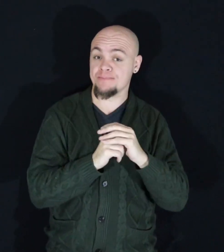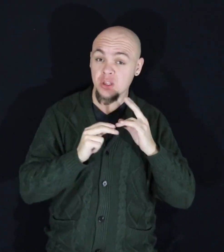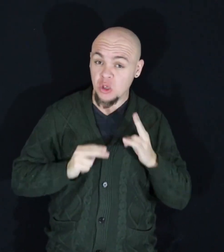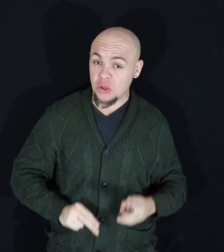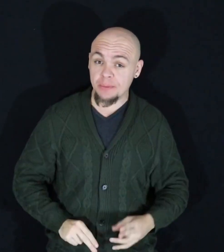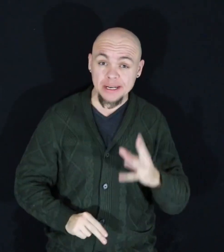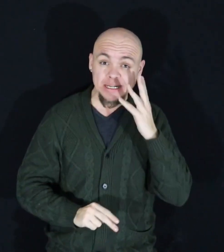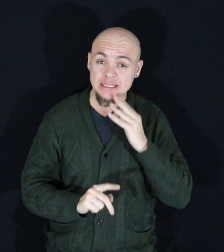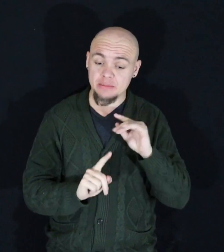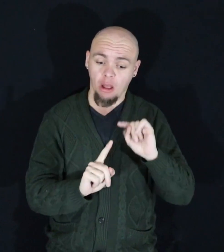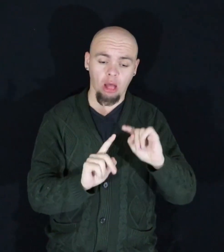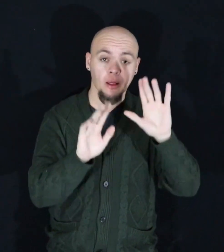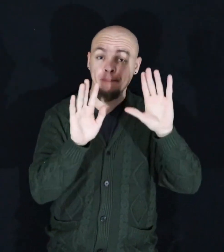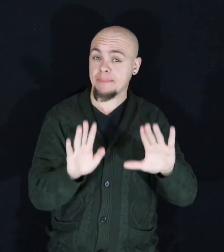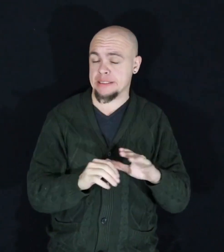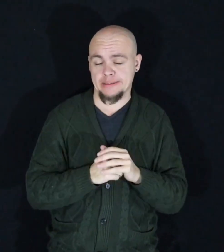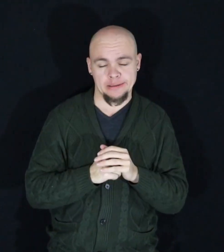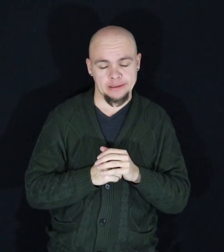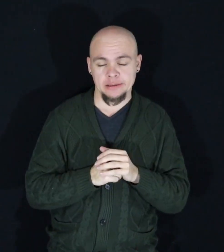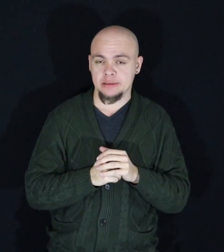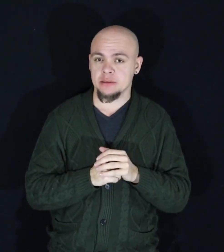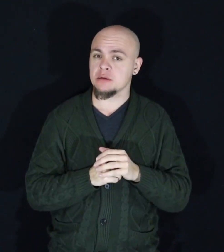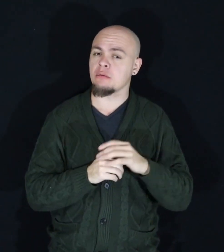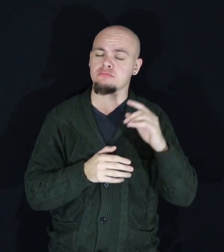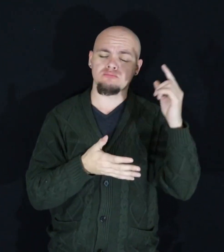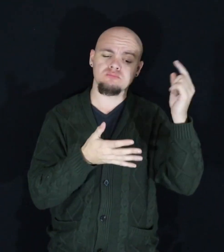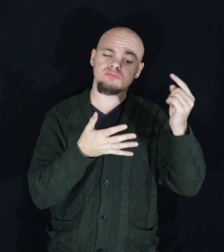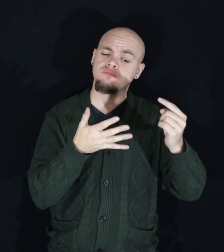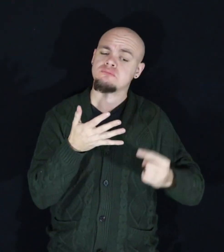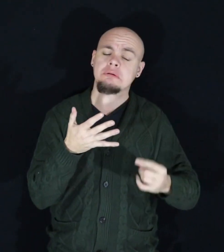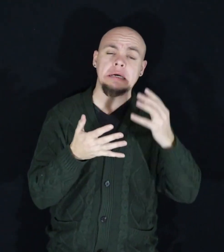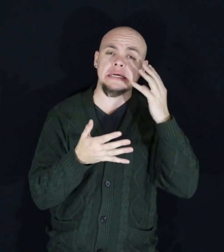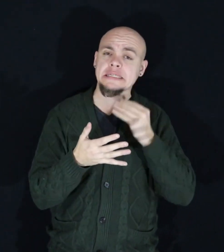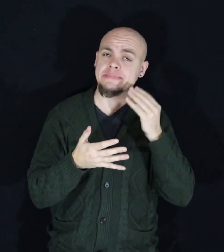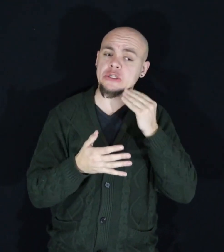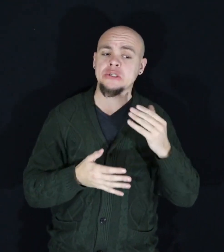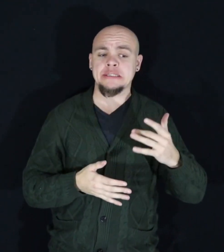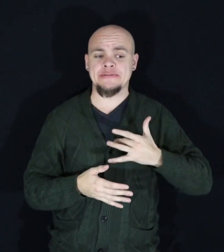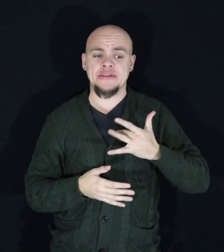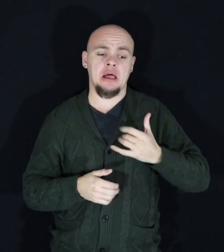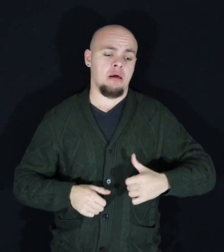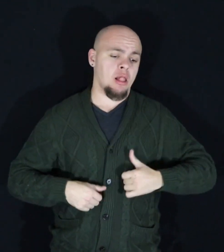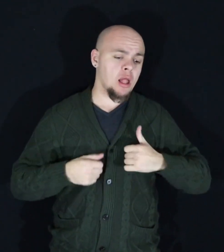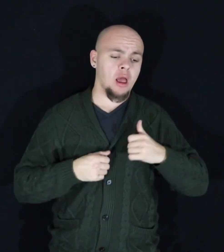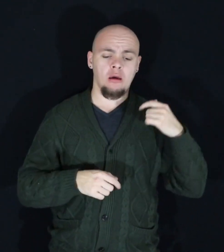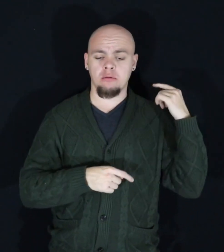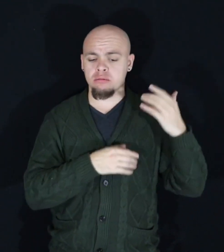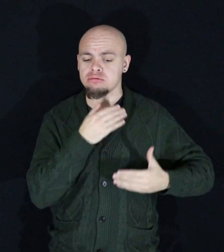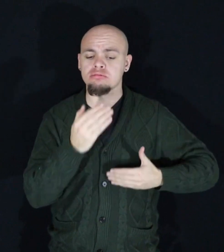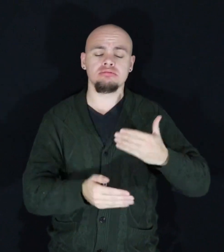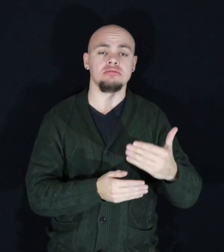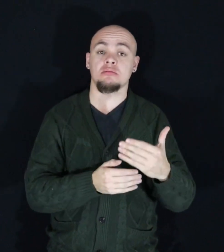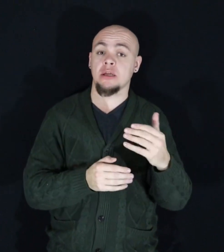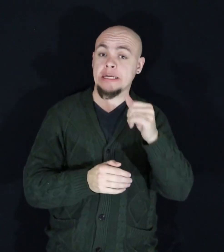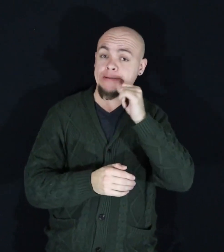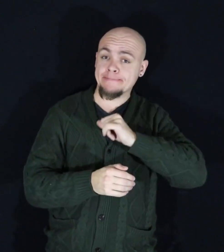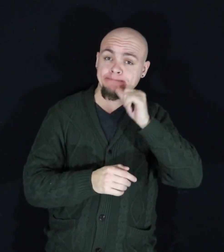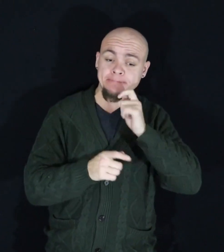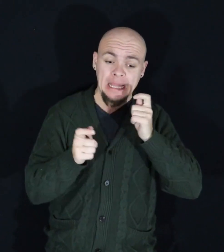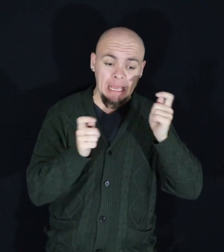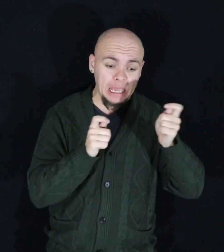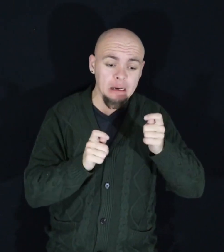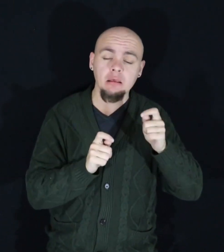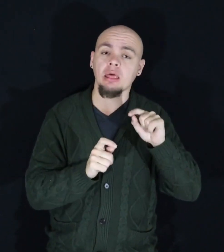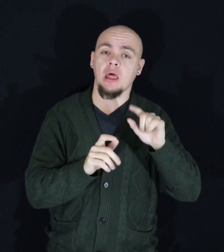so spectacular because of this. We go through so many different experiences and feelings throughout life, and the way that we handle those and make